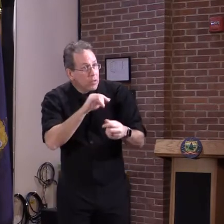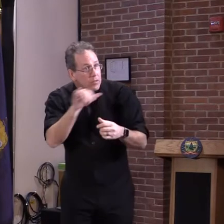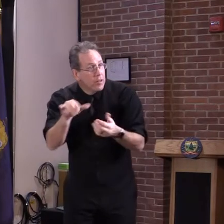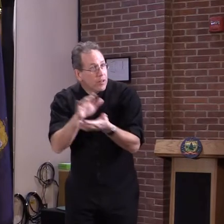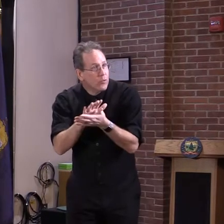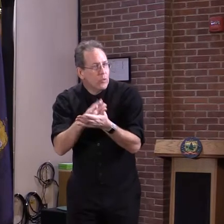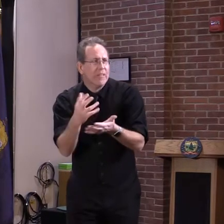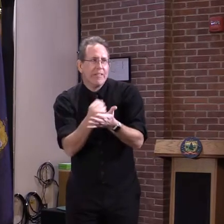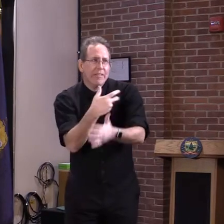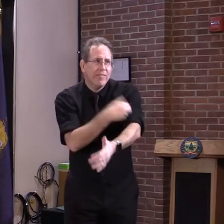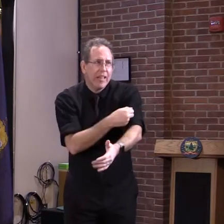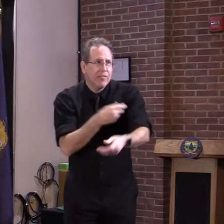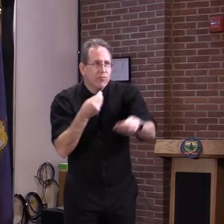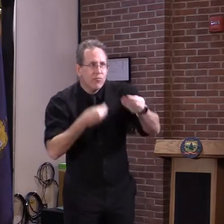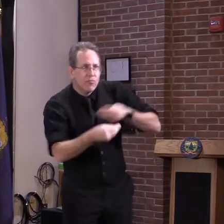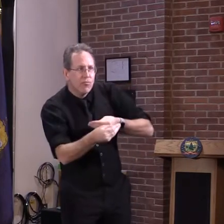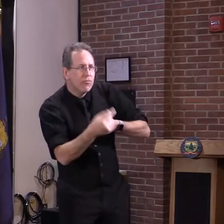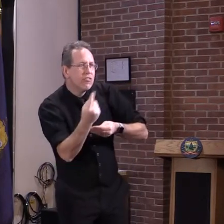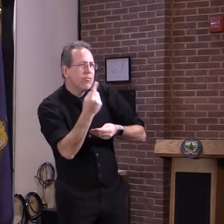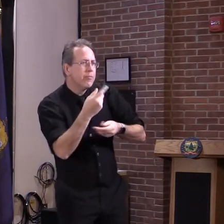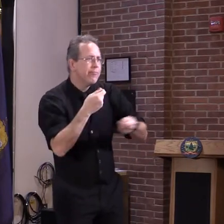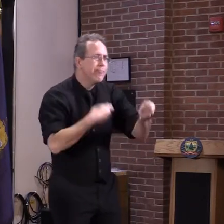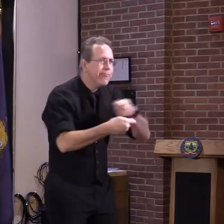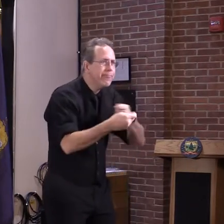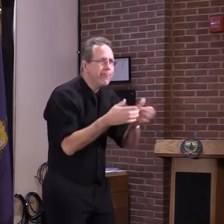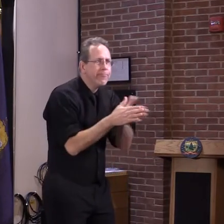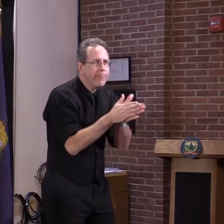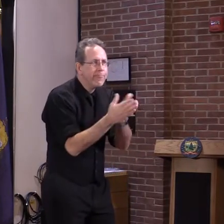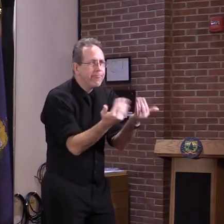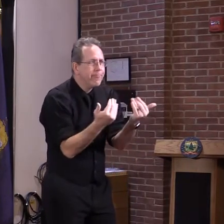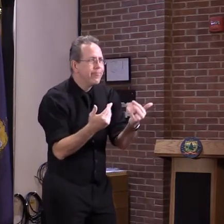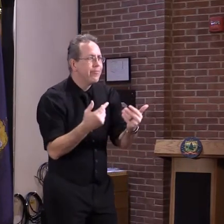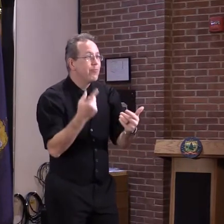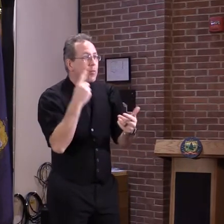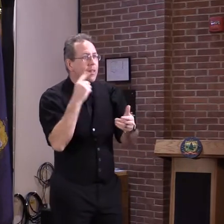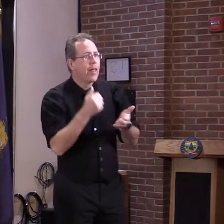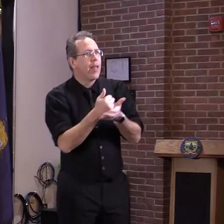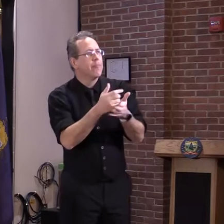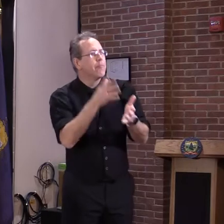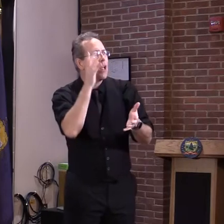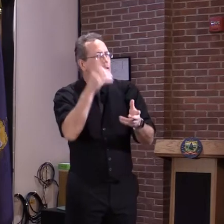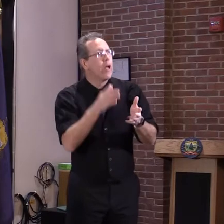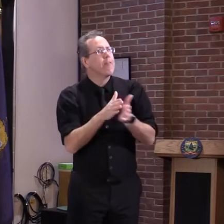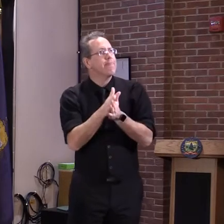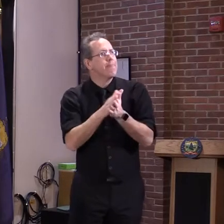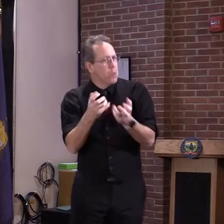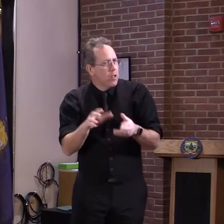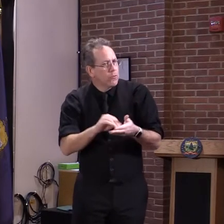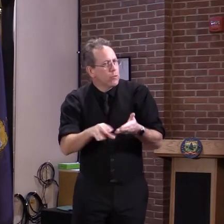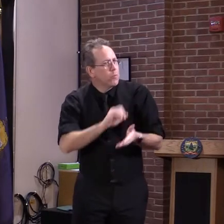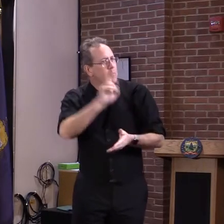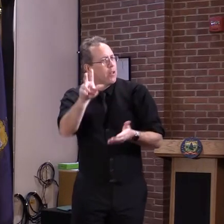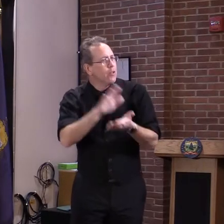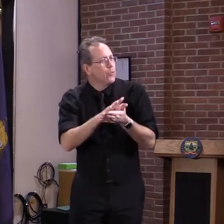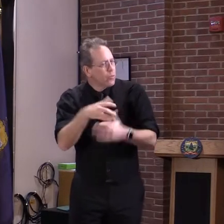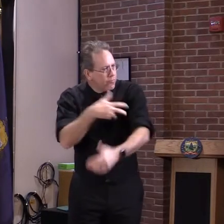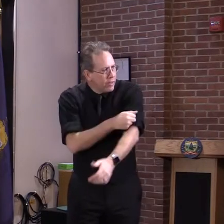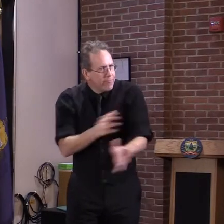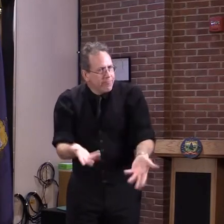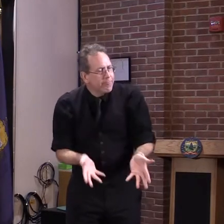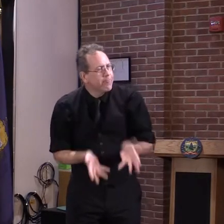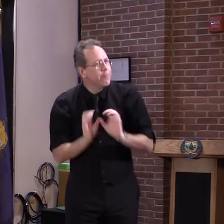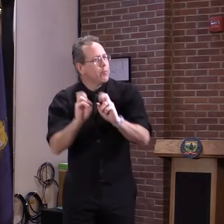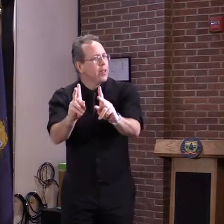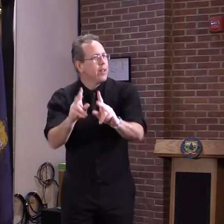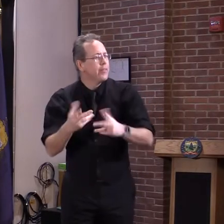getting vaccinated and provide an opportunity for them to do so. So we recognized this early on. If we thought that